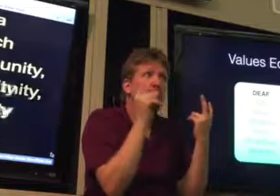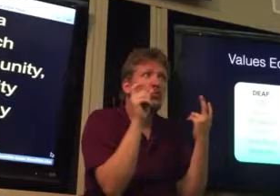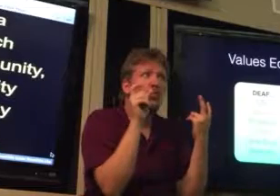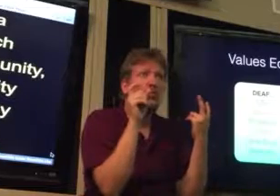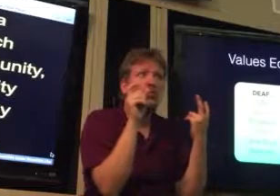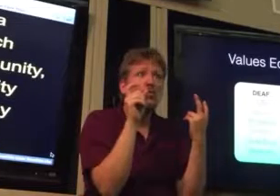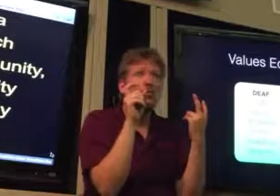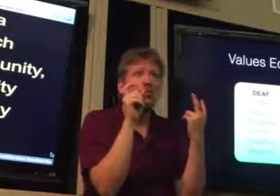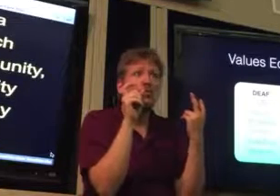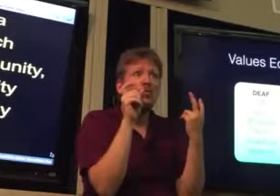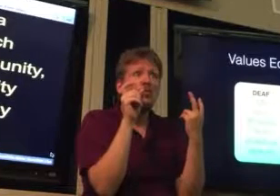Same foods?